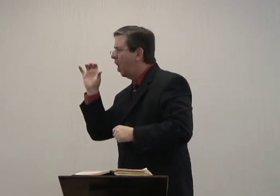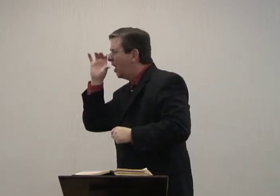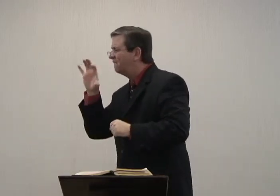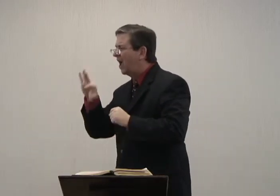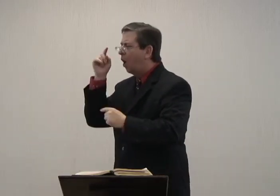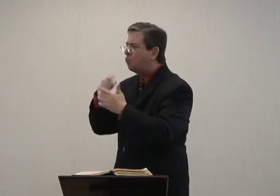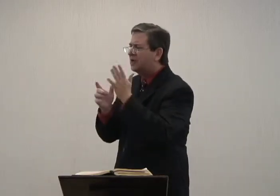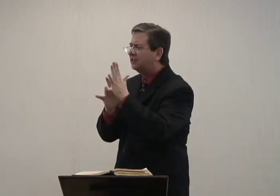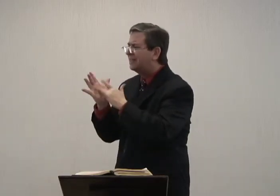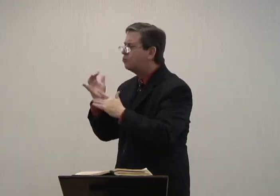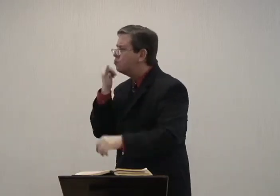hypocrite heart.